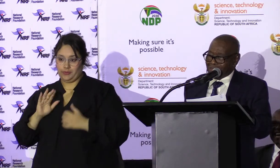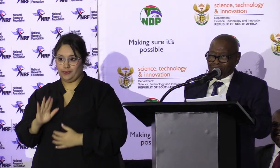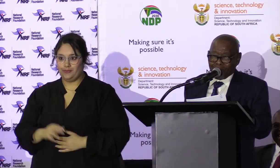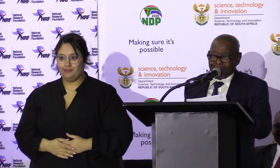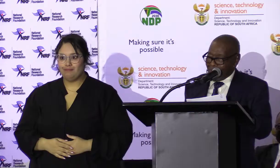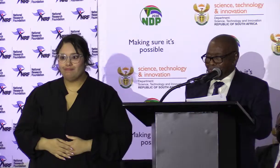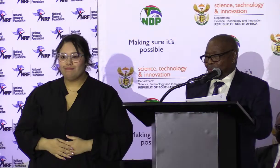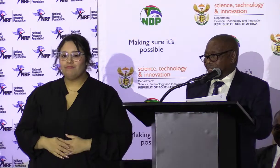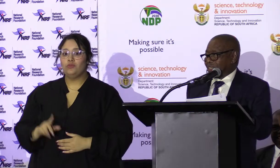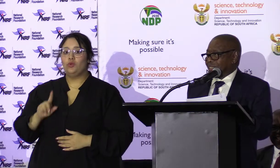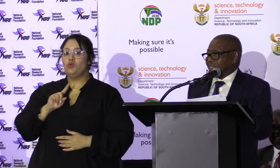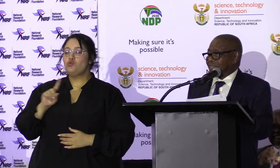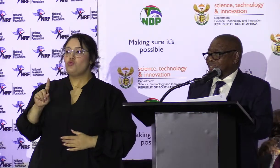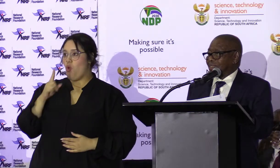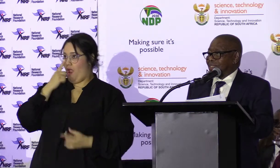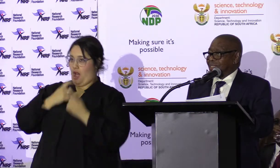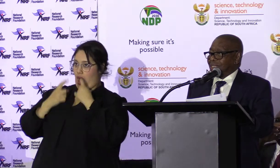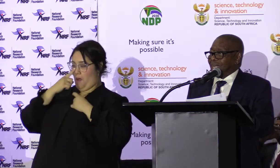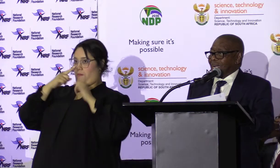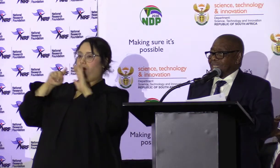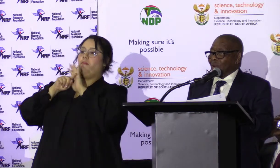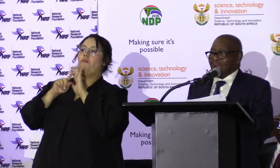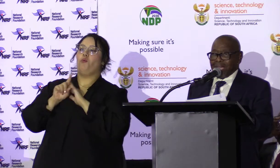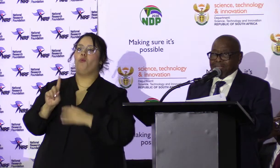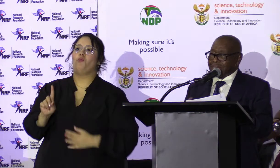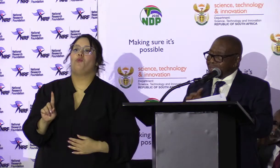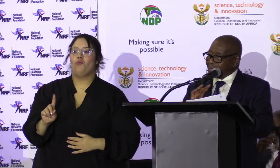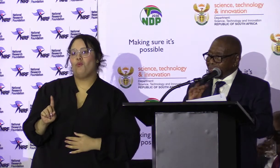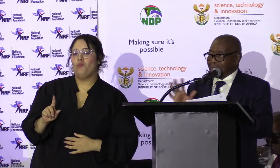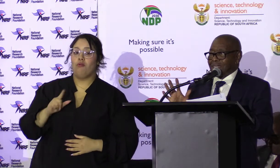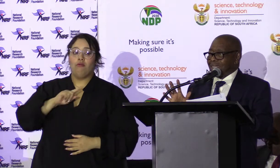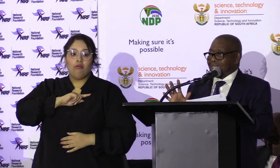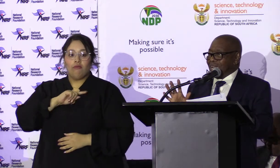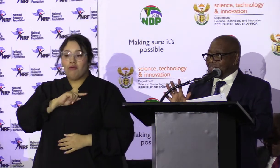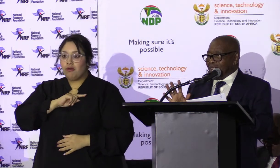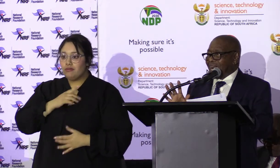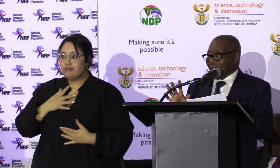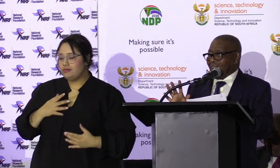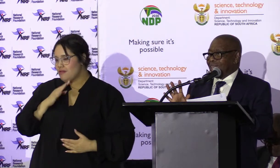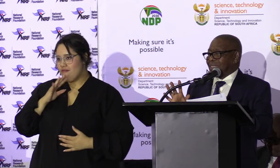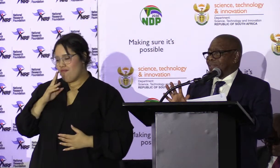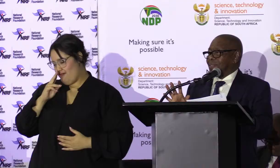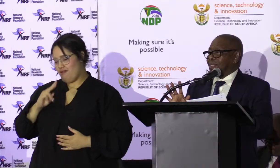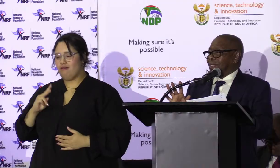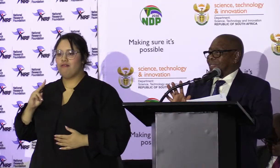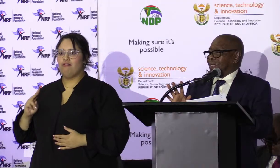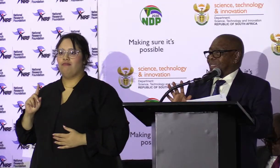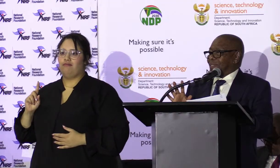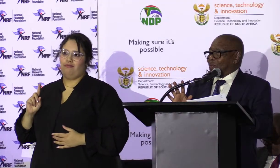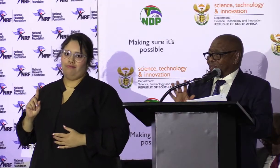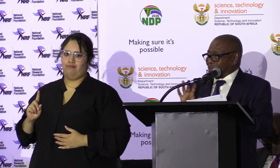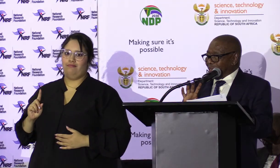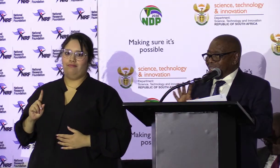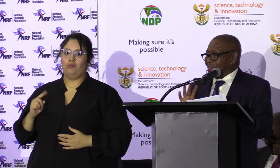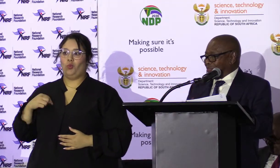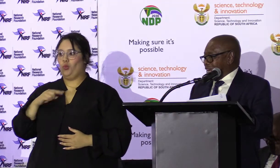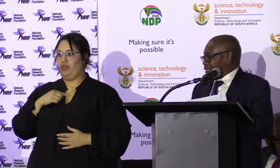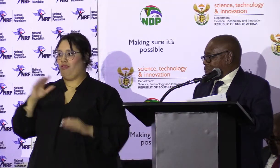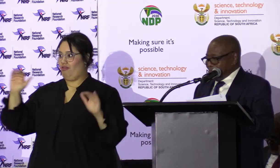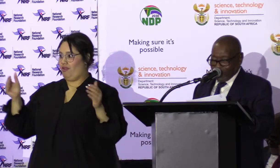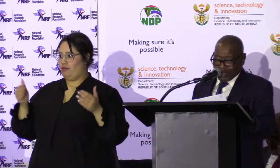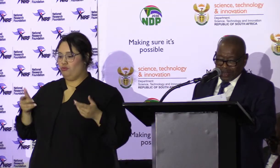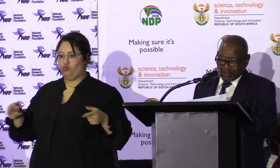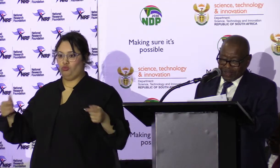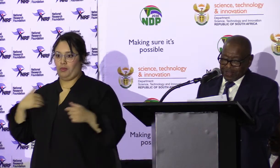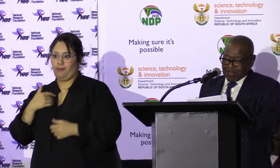No tough, no rough questions. Otherwise, never again would we